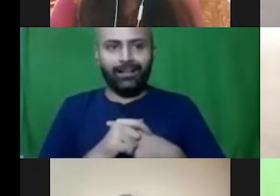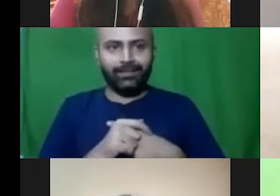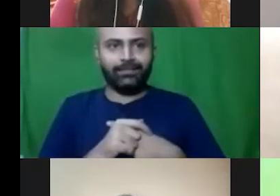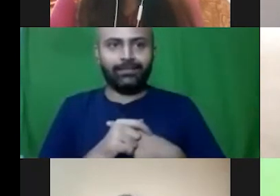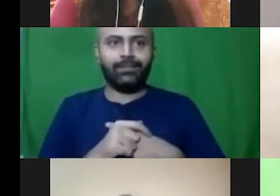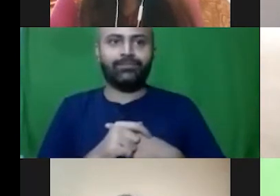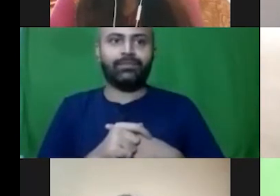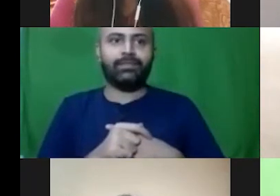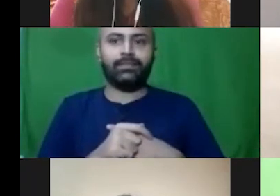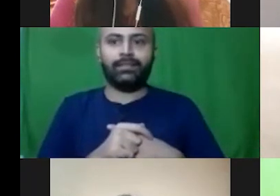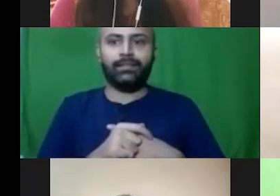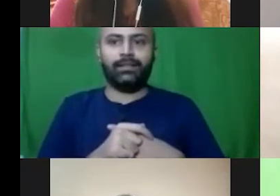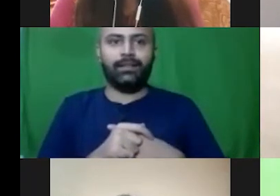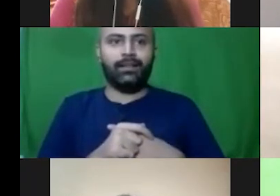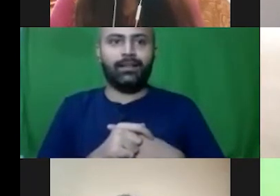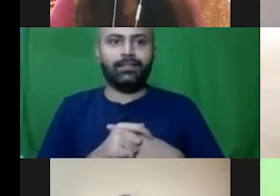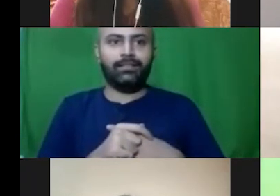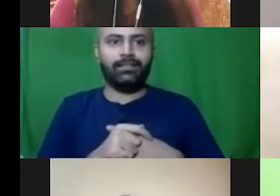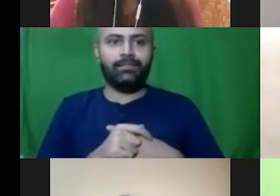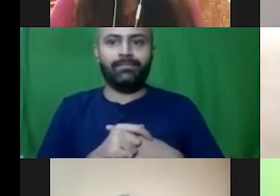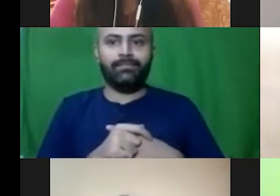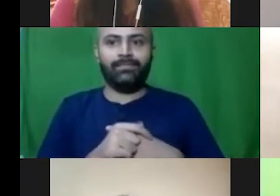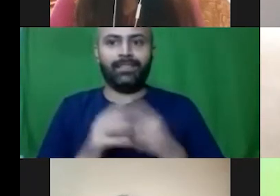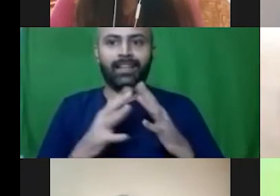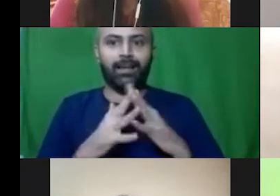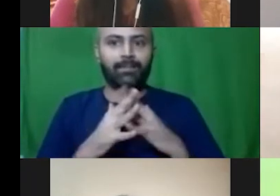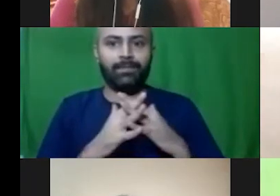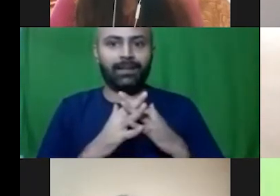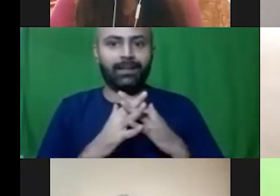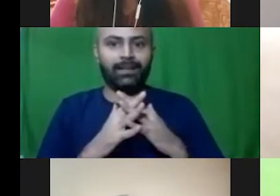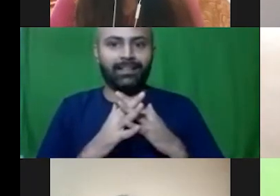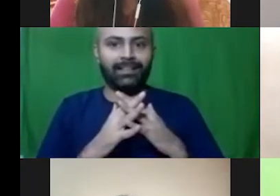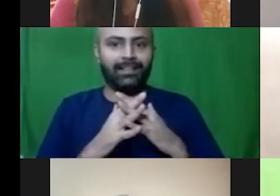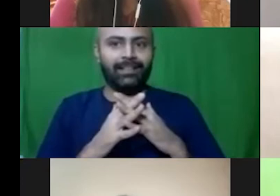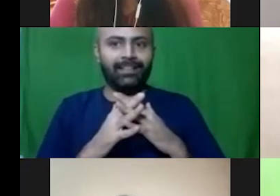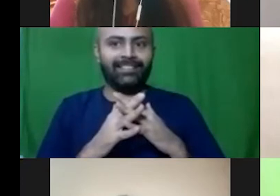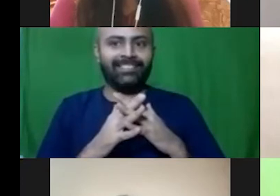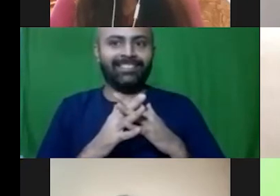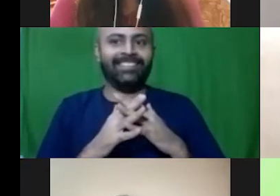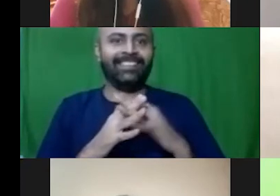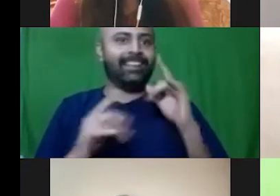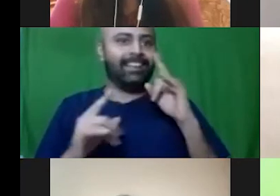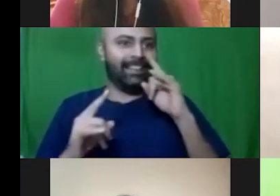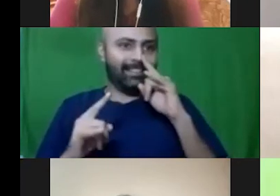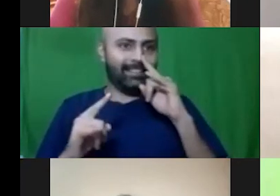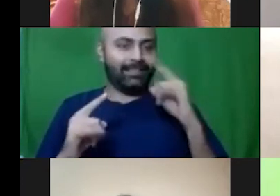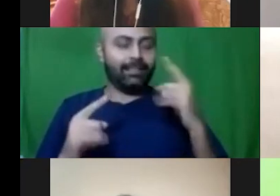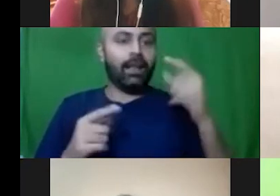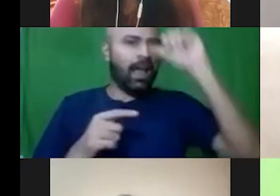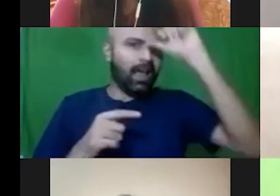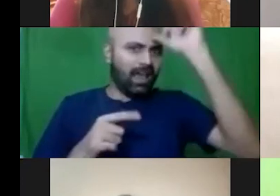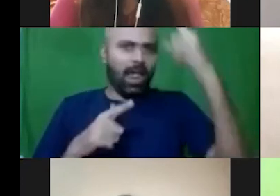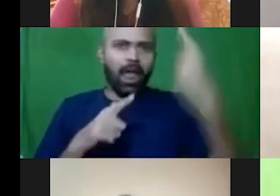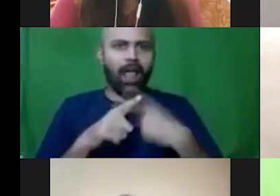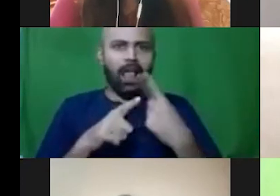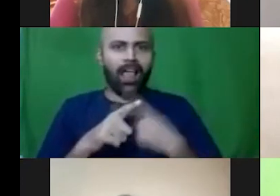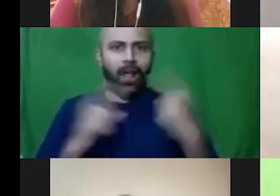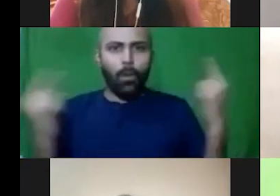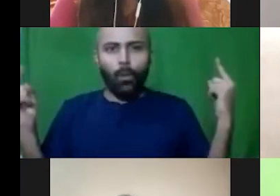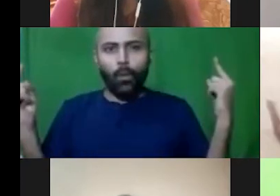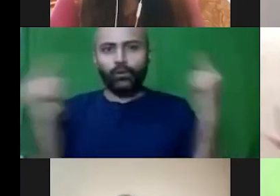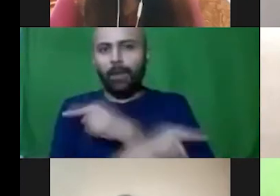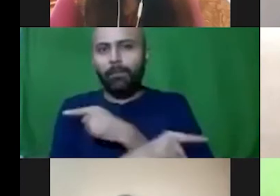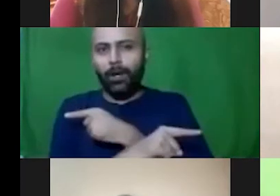know. This is American Sign Language for sarcasm. But in Indian Sign Language, I don't think